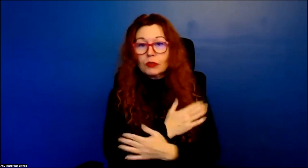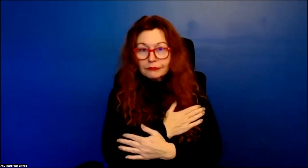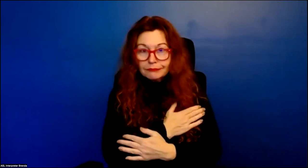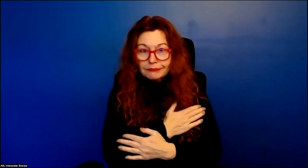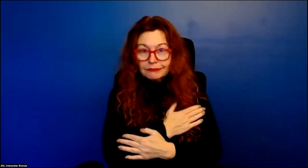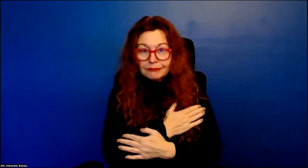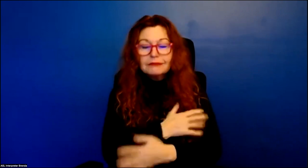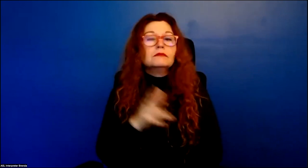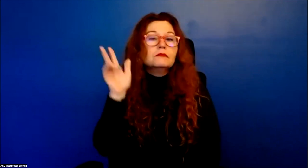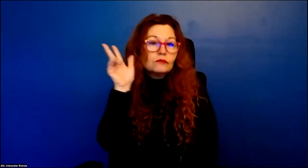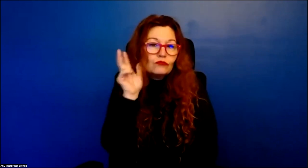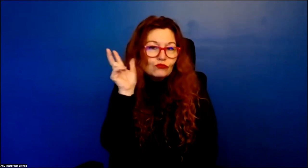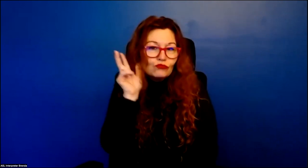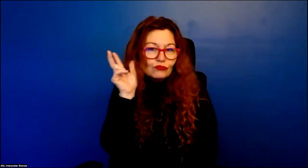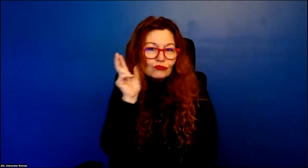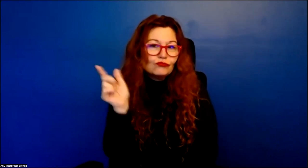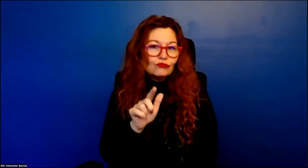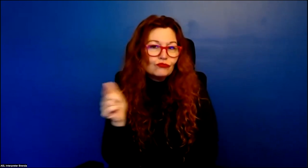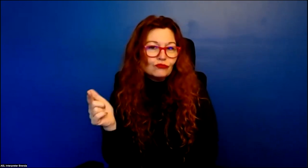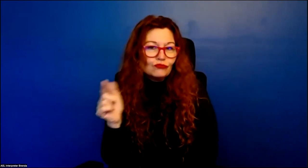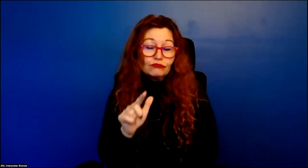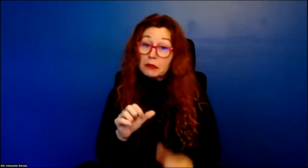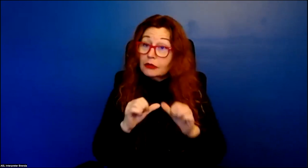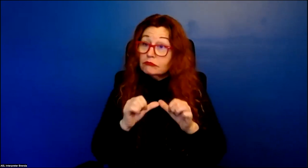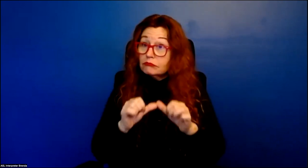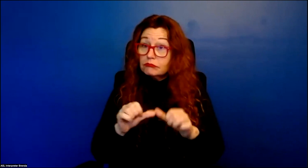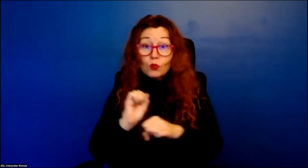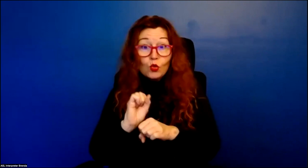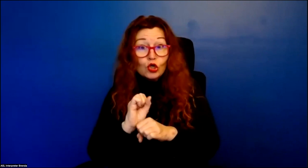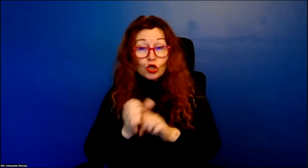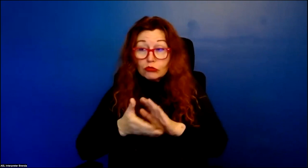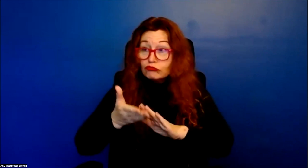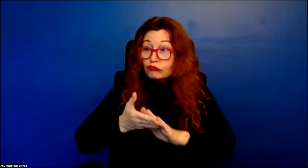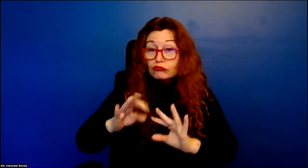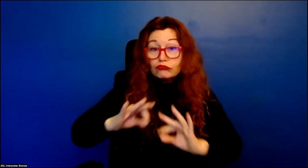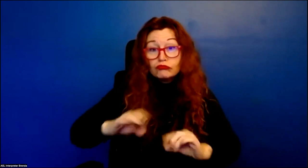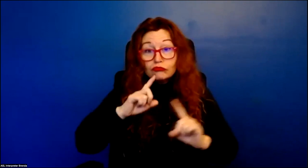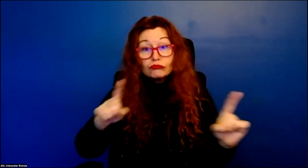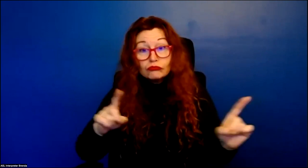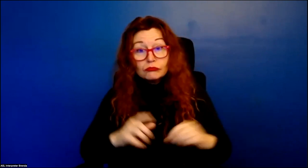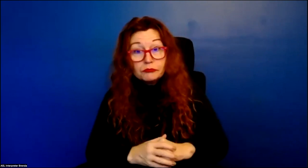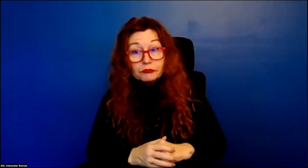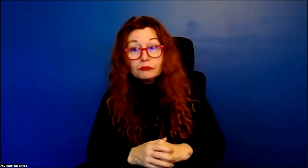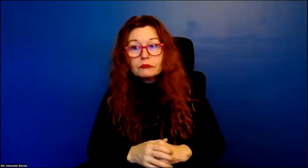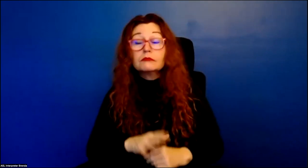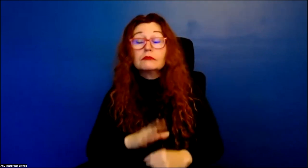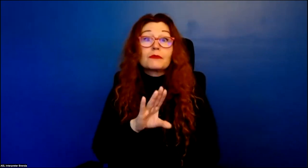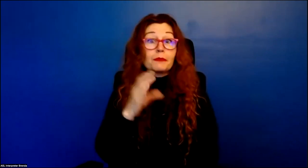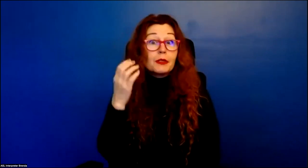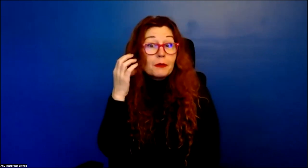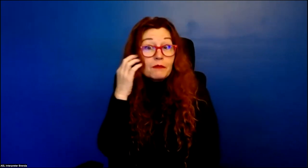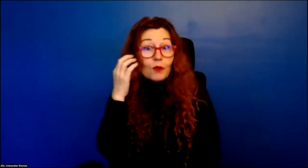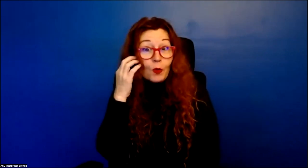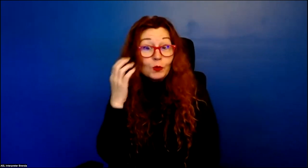I have these devices with these built-in accessibility features in them. My phone is